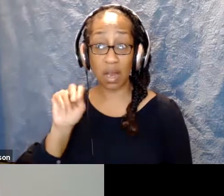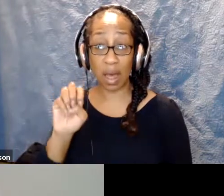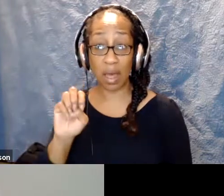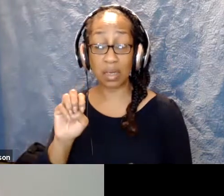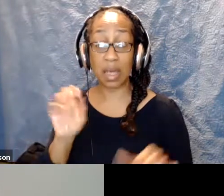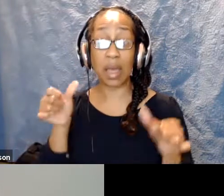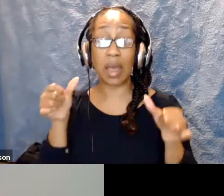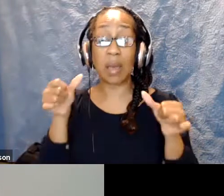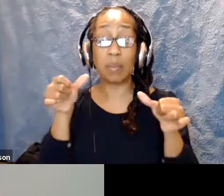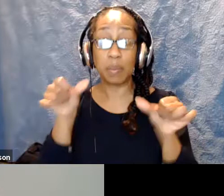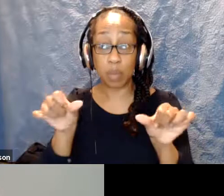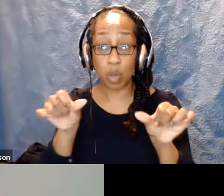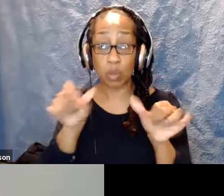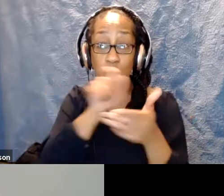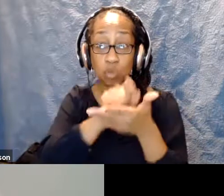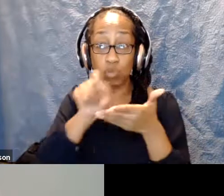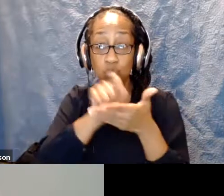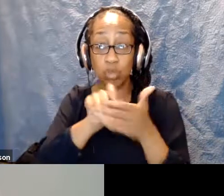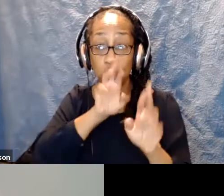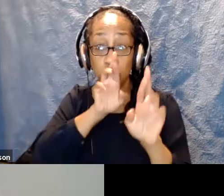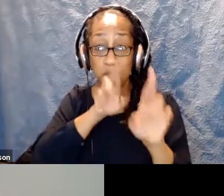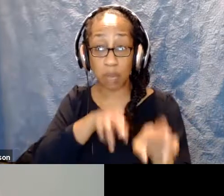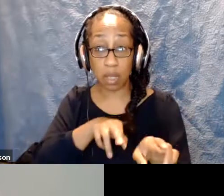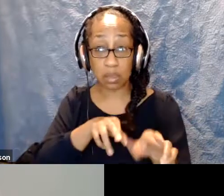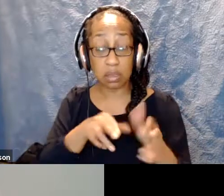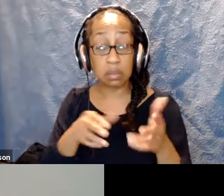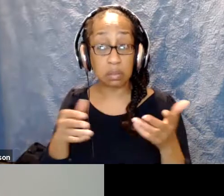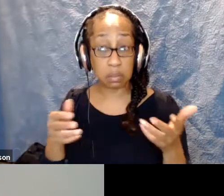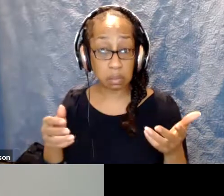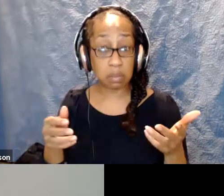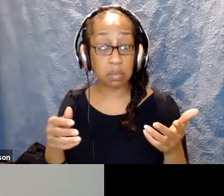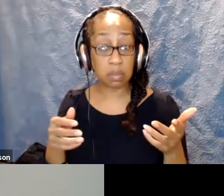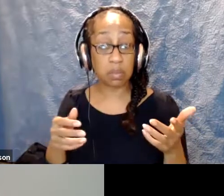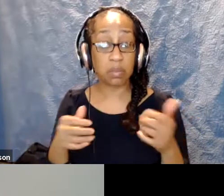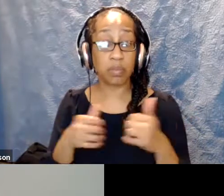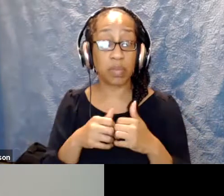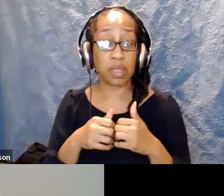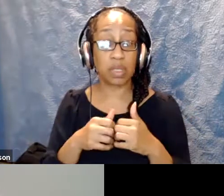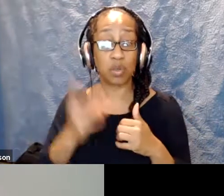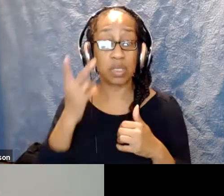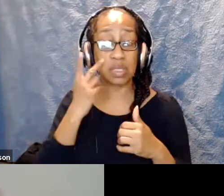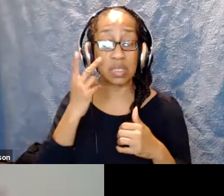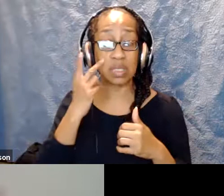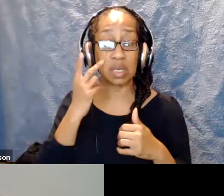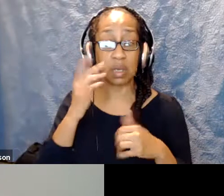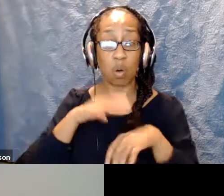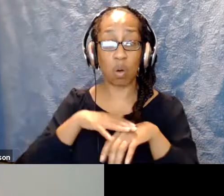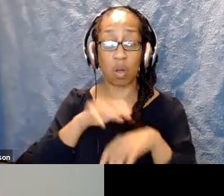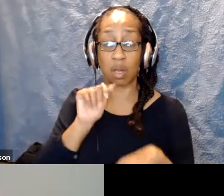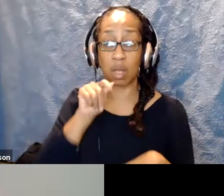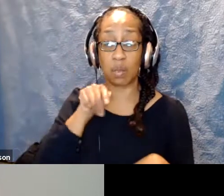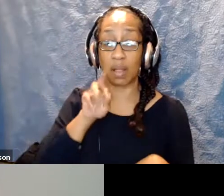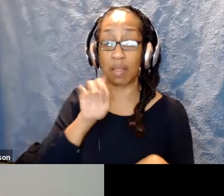some written responses to where this session is housed on the April site. I would